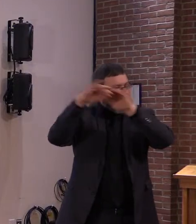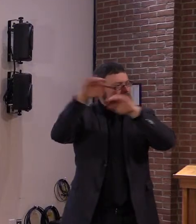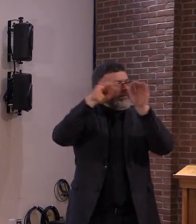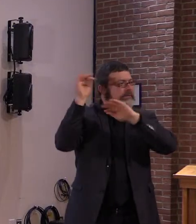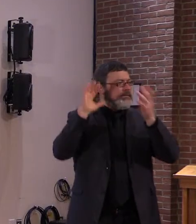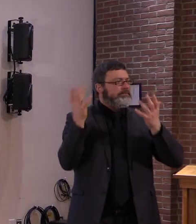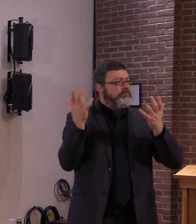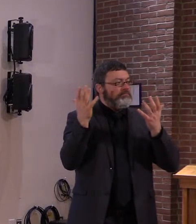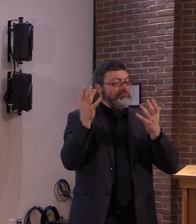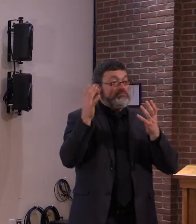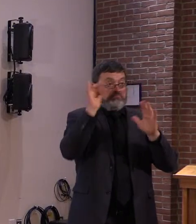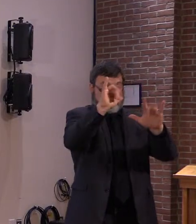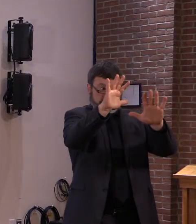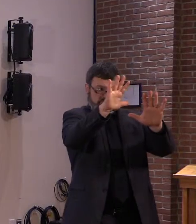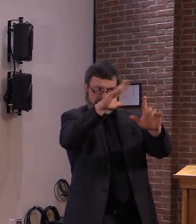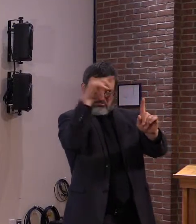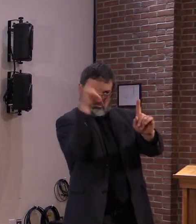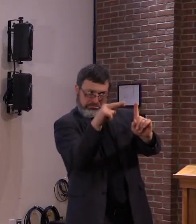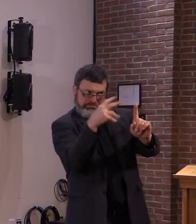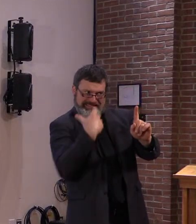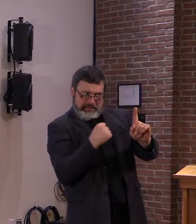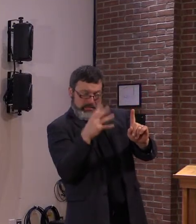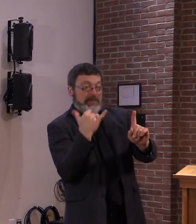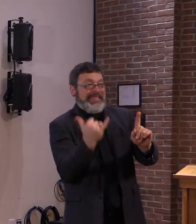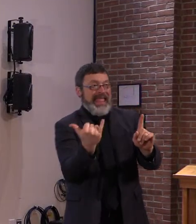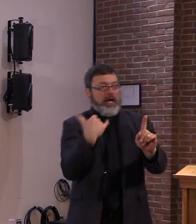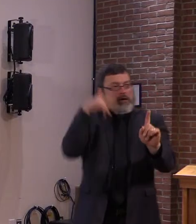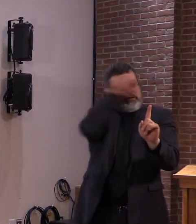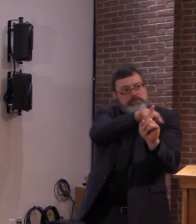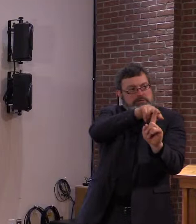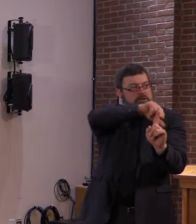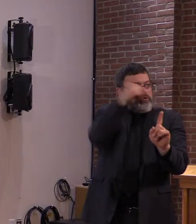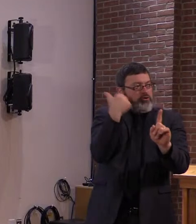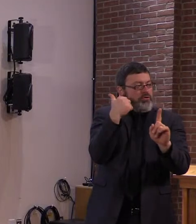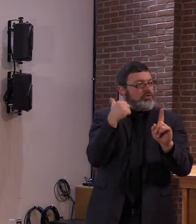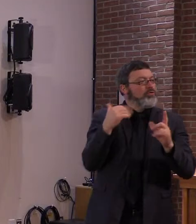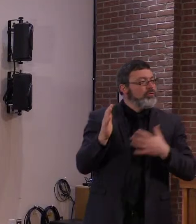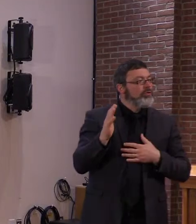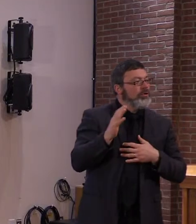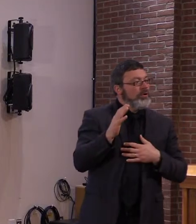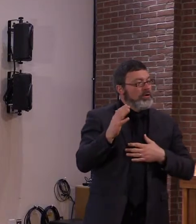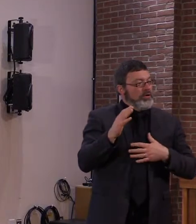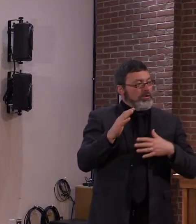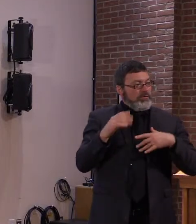good news for Vermont and just reaffirms that what we're doing is correct.